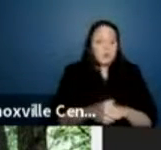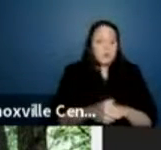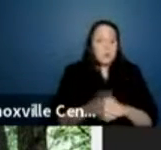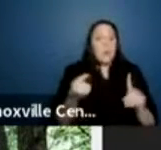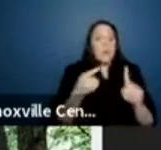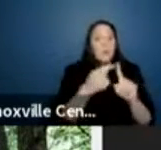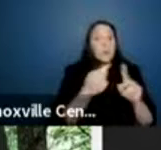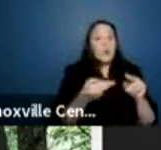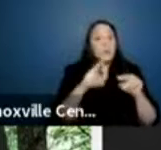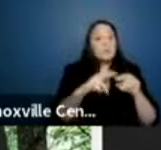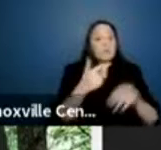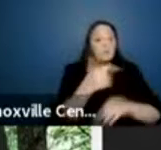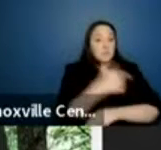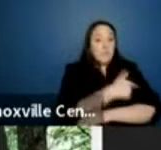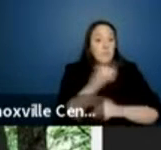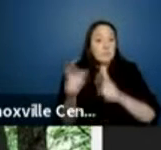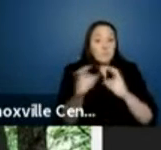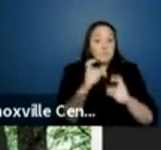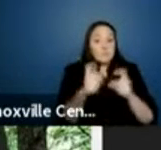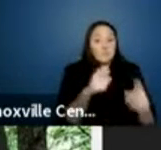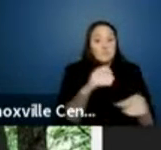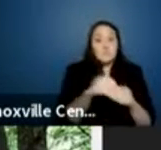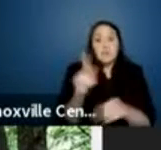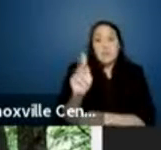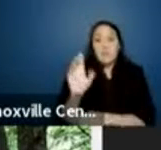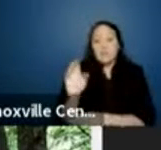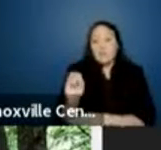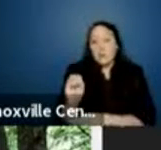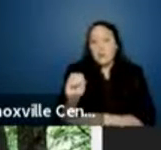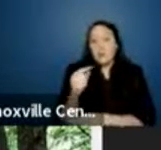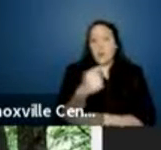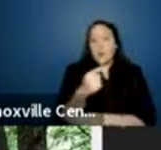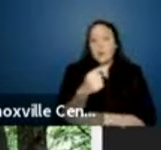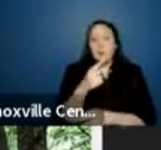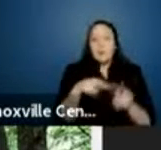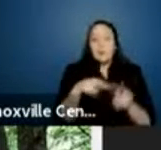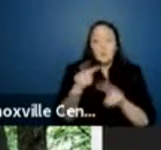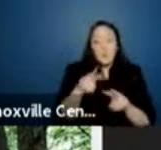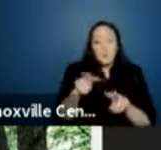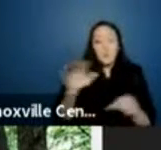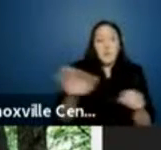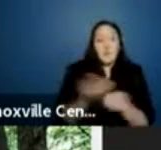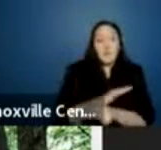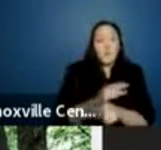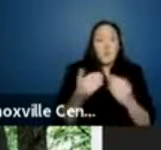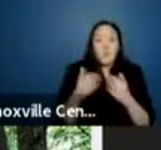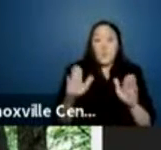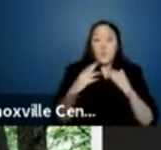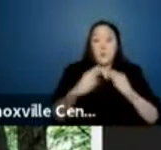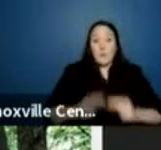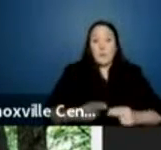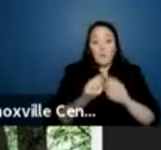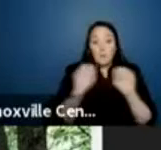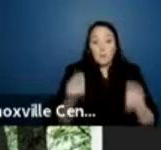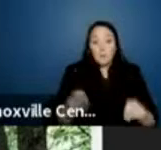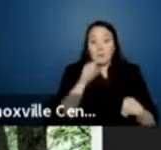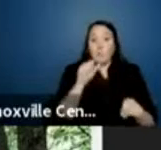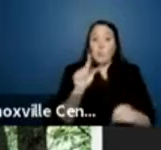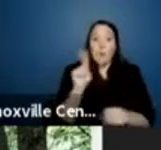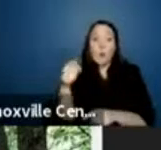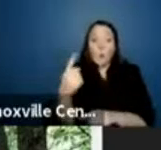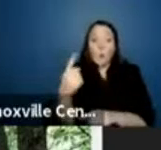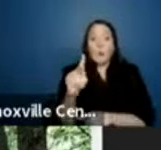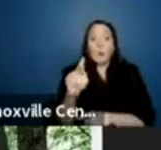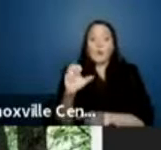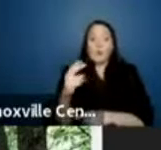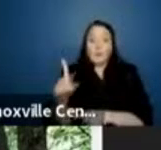increase vaccine distribution across Knox County. For this benchmark, we are looking at the full public health system, not just Knox County Health Department, but also